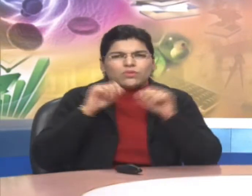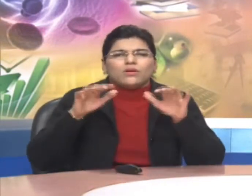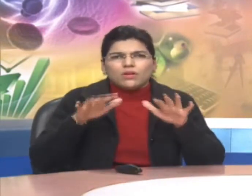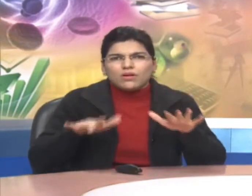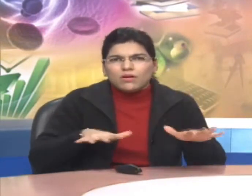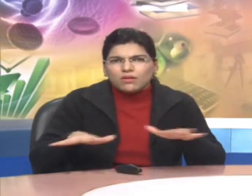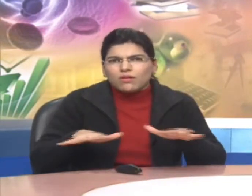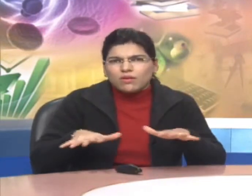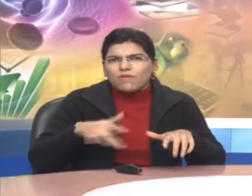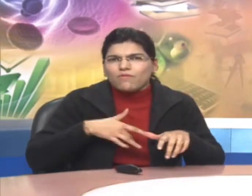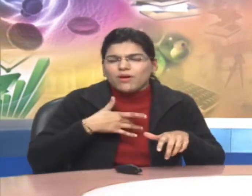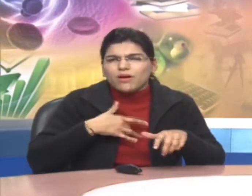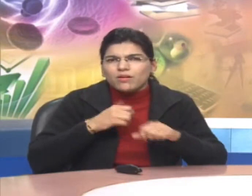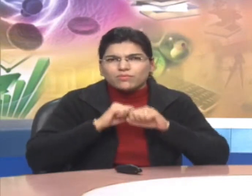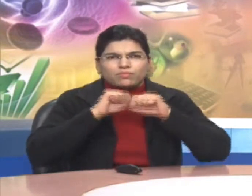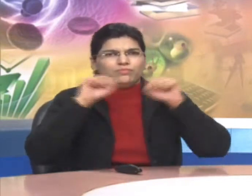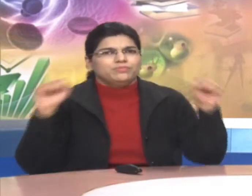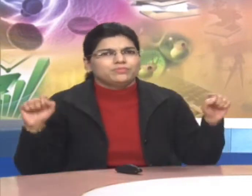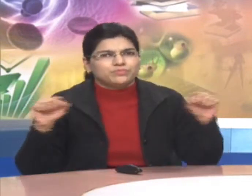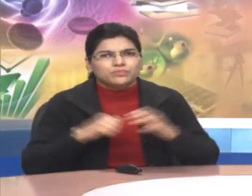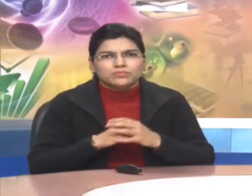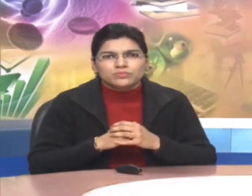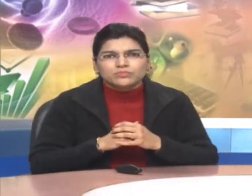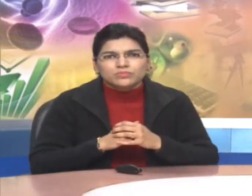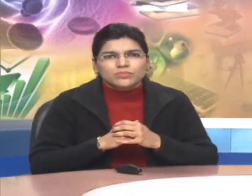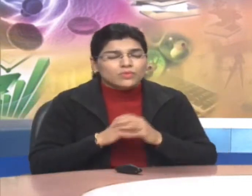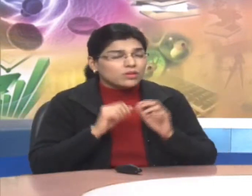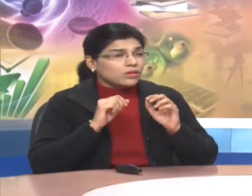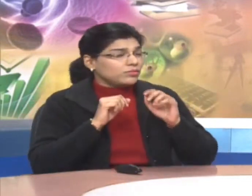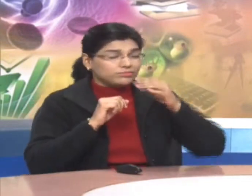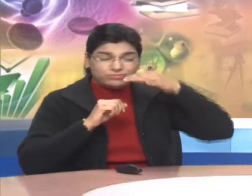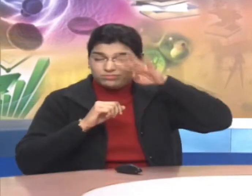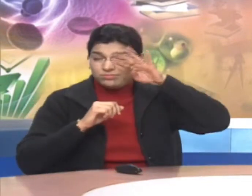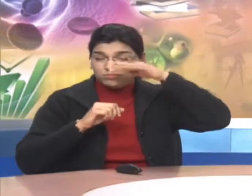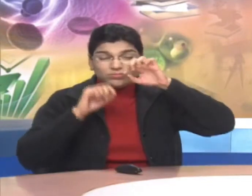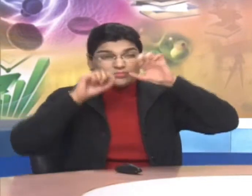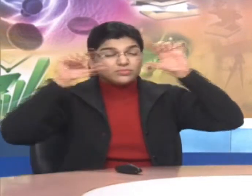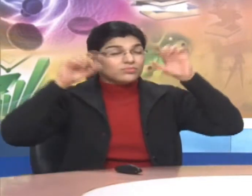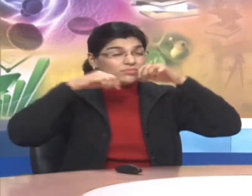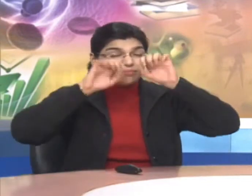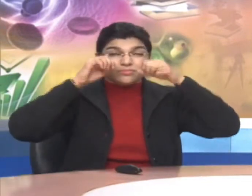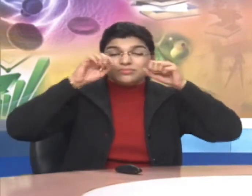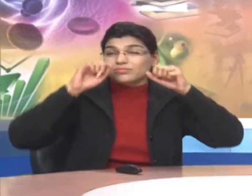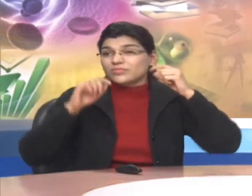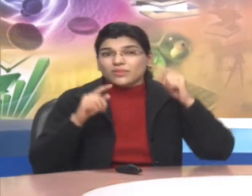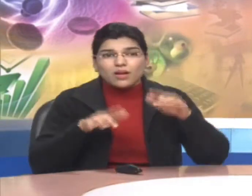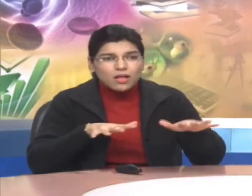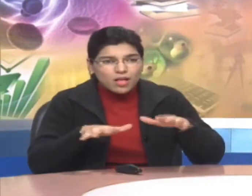boy, who sat up rubbing the sleep from his